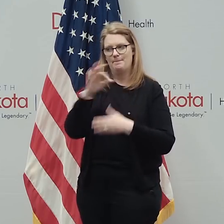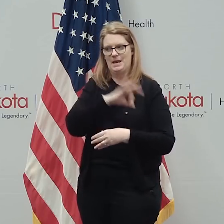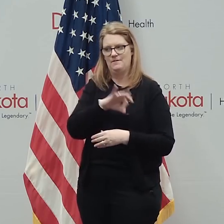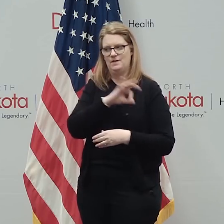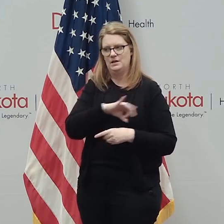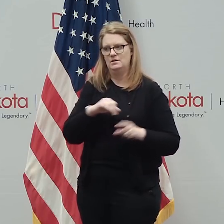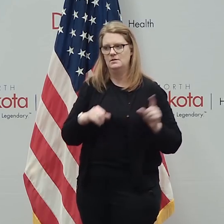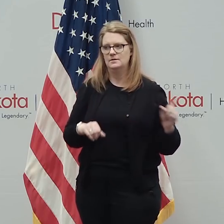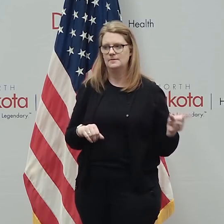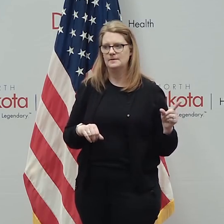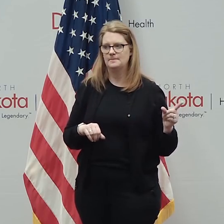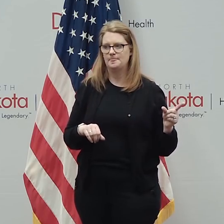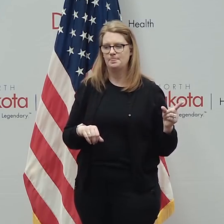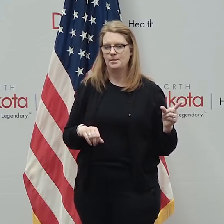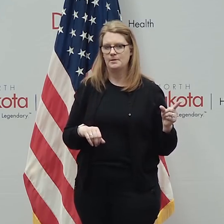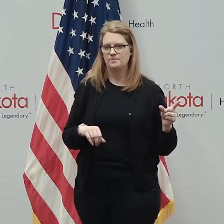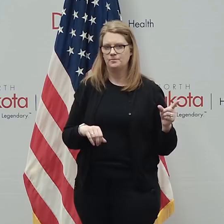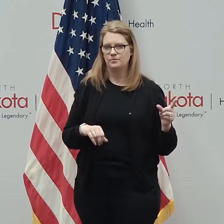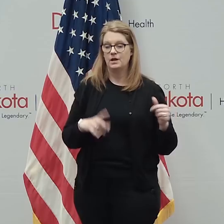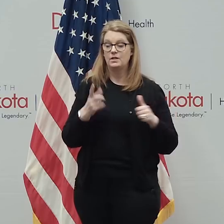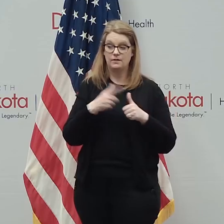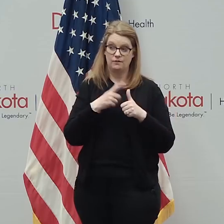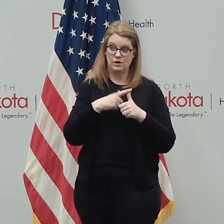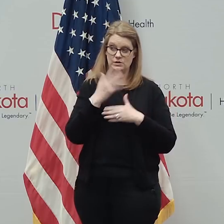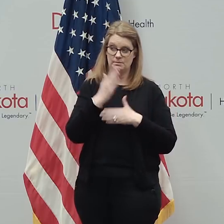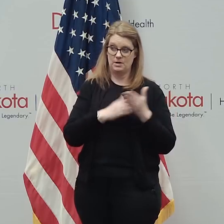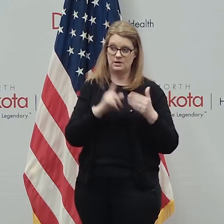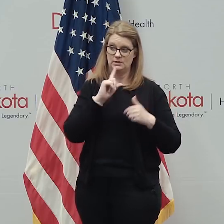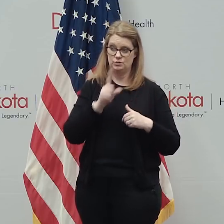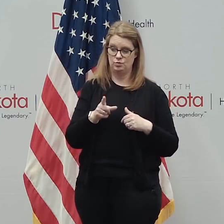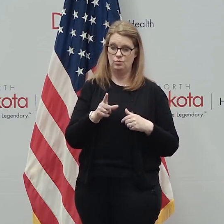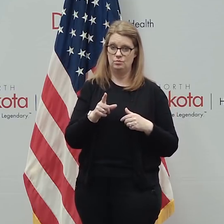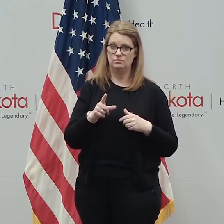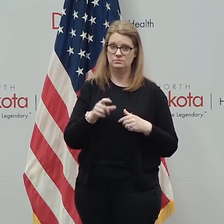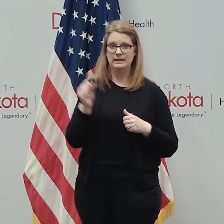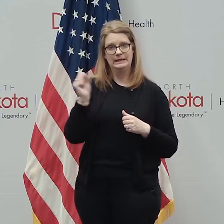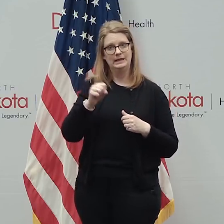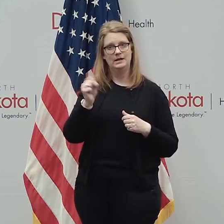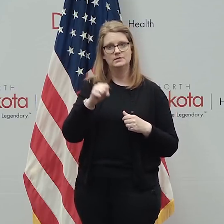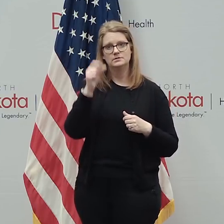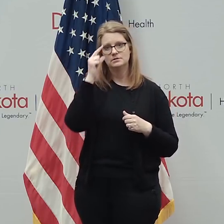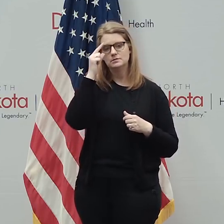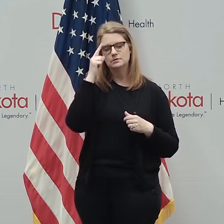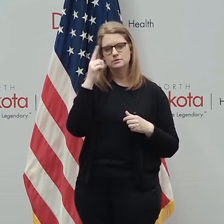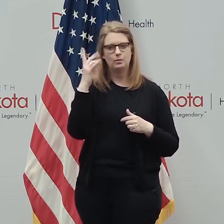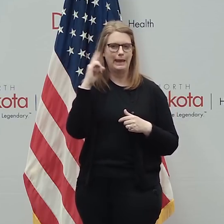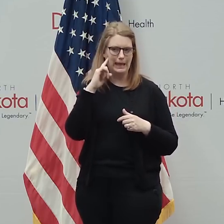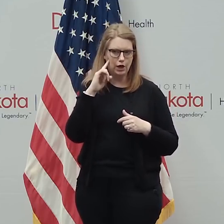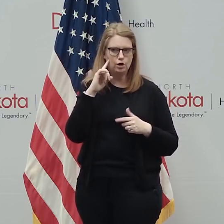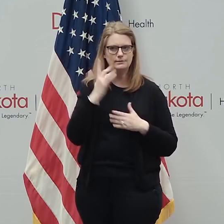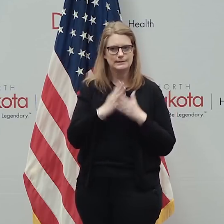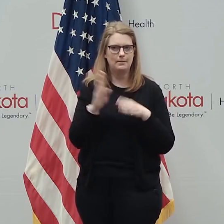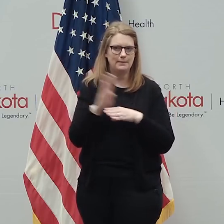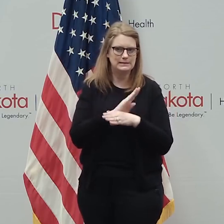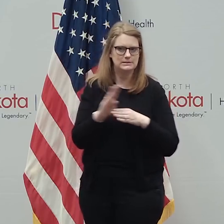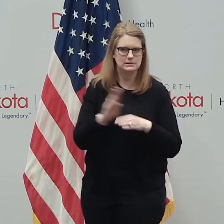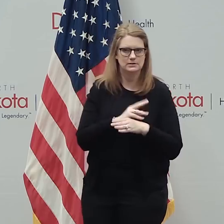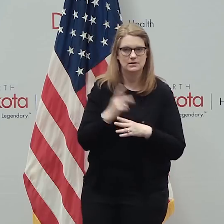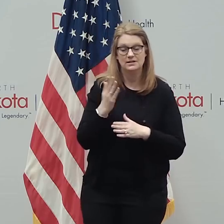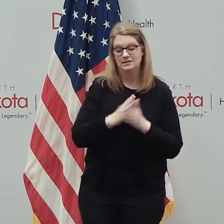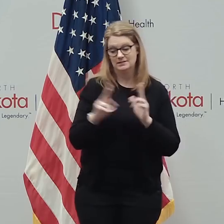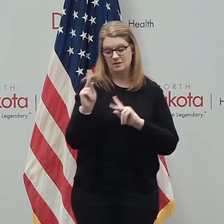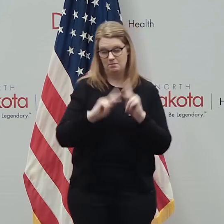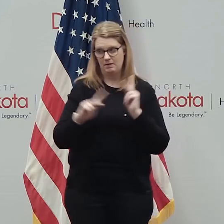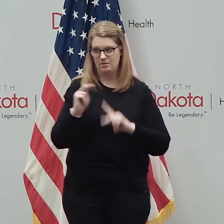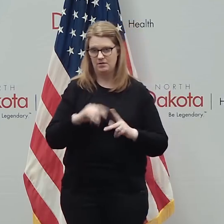there's, the first part of that is true, that yes, we do hear from employers that some people are having a hard time getting